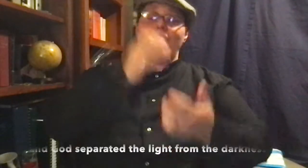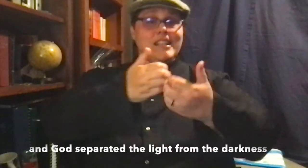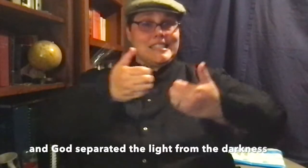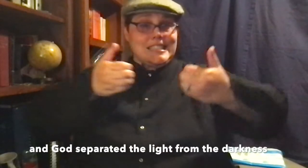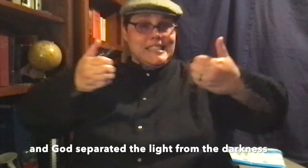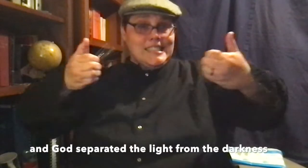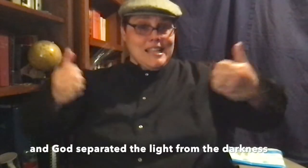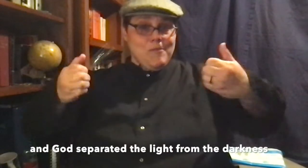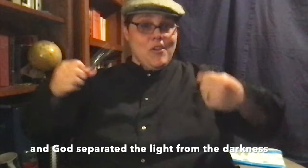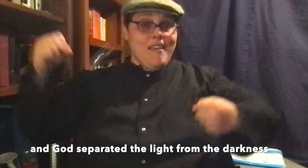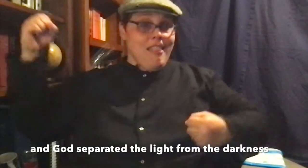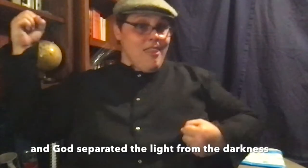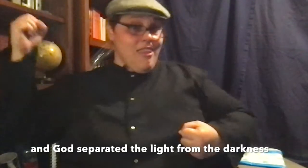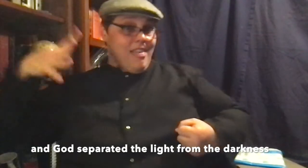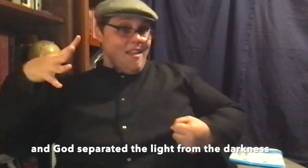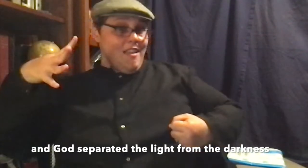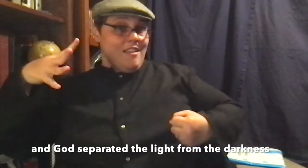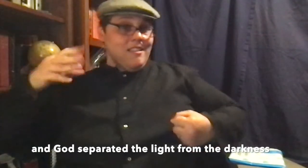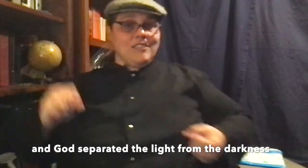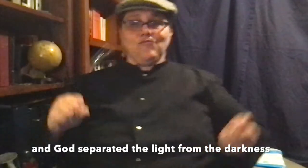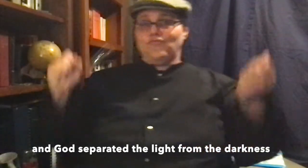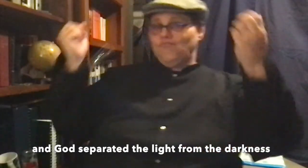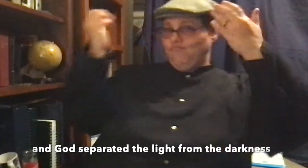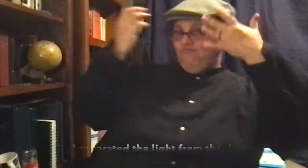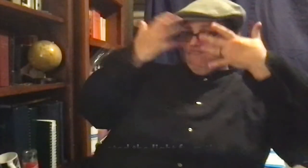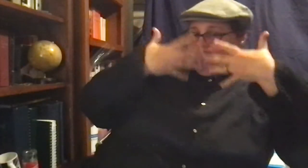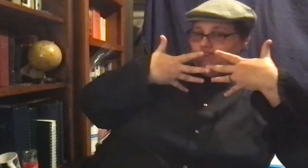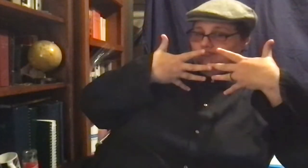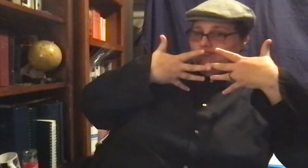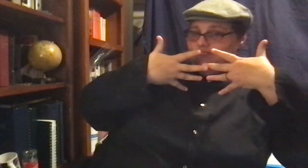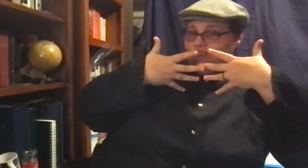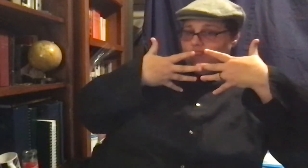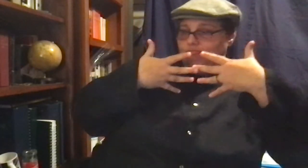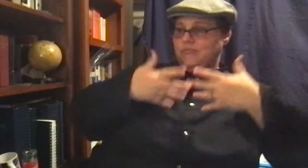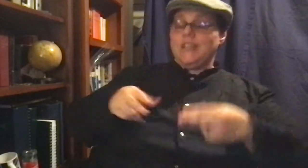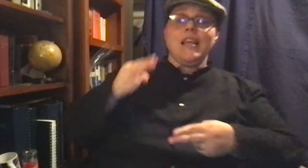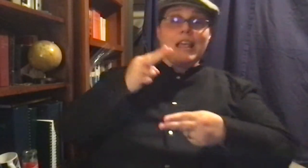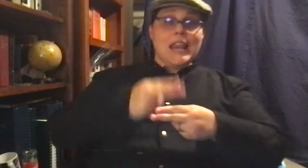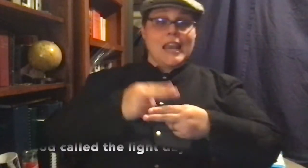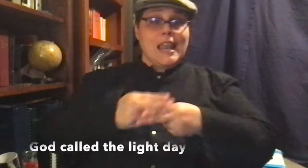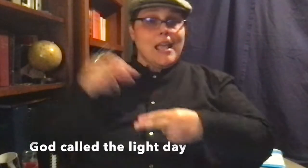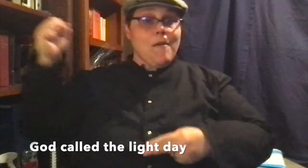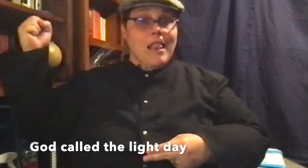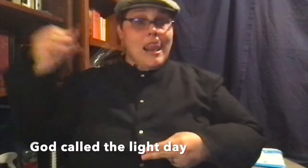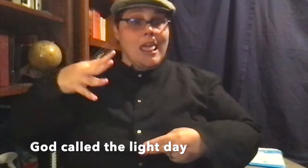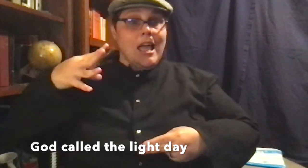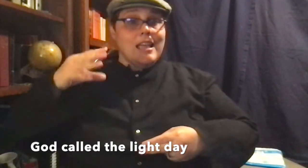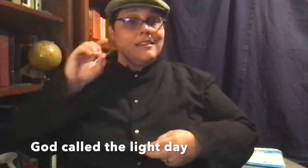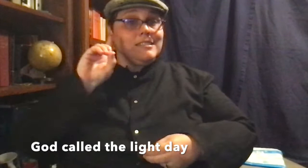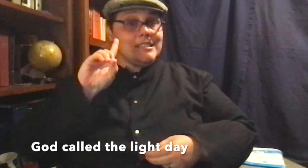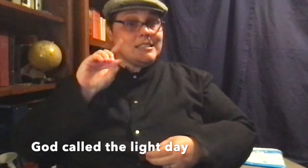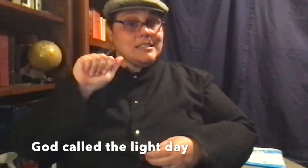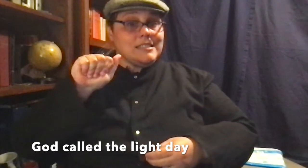And God separated the light from the darkness. And God called the light